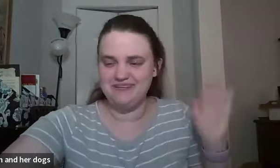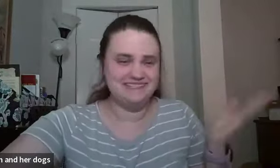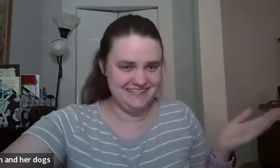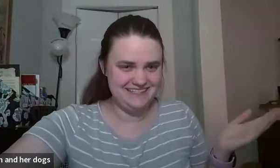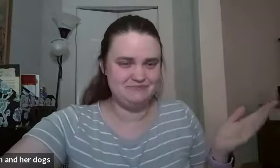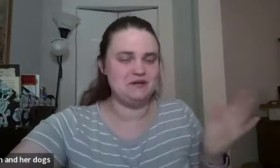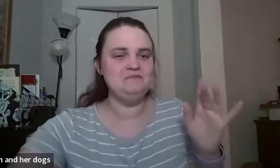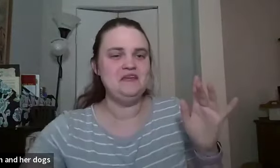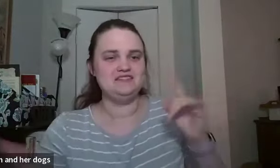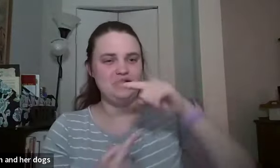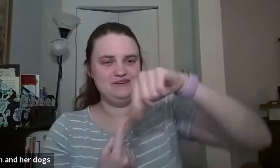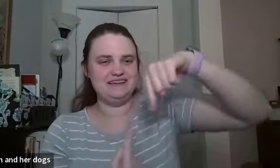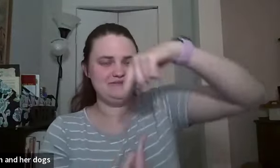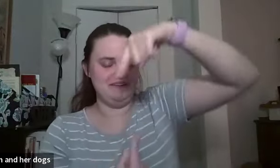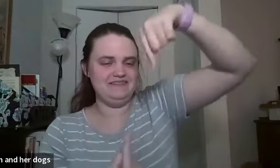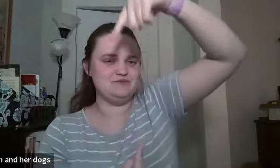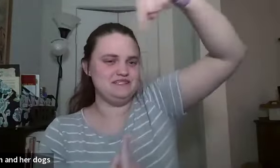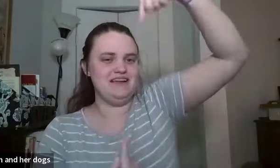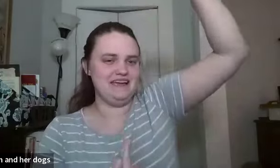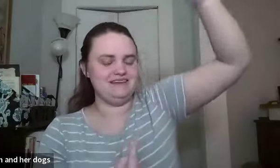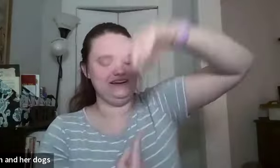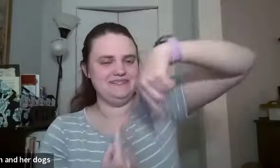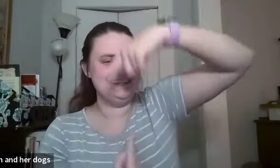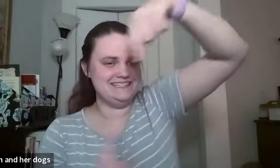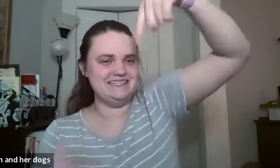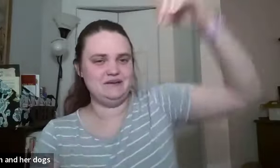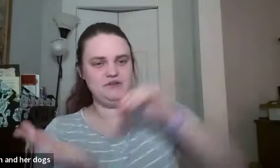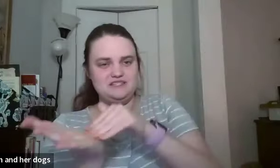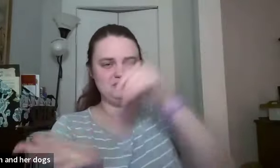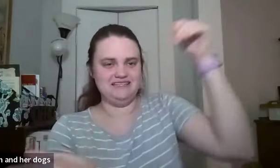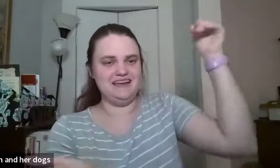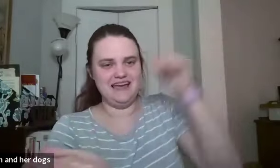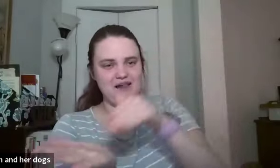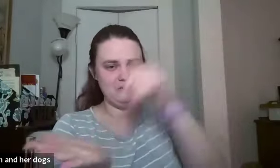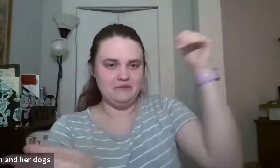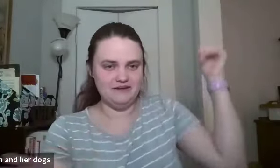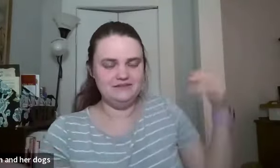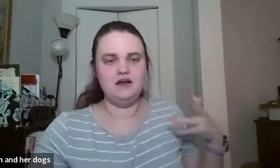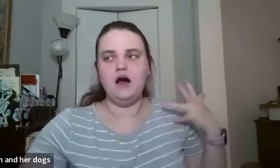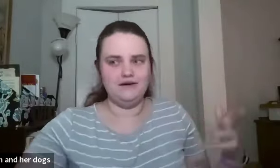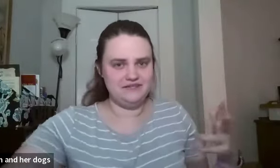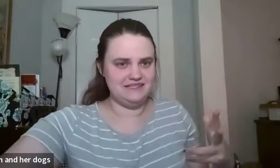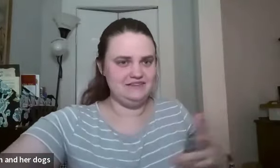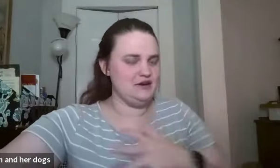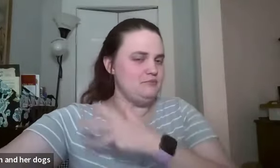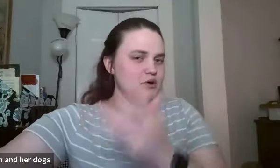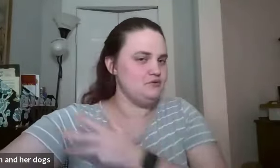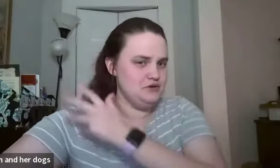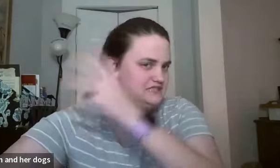makes sense. But so I always like relate this one to like Tennessee, while this one is like Alabama. Obviously, they are both used